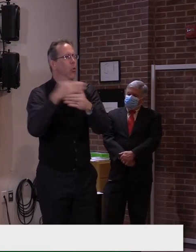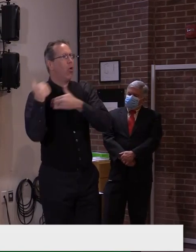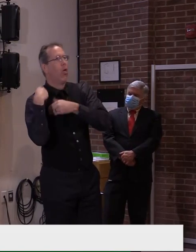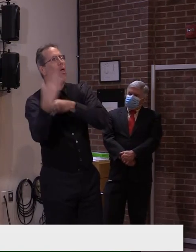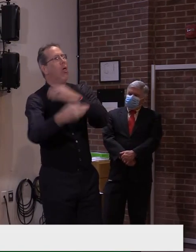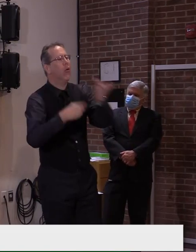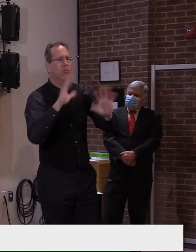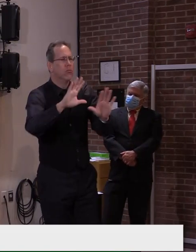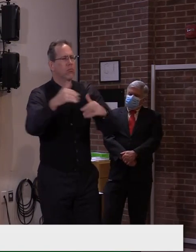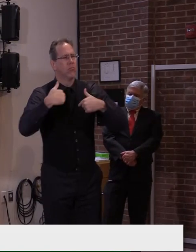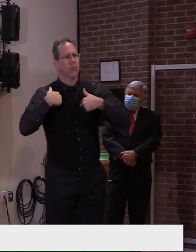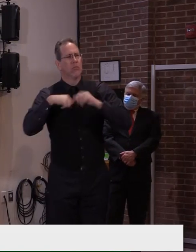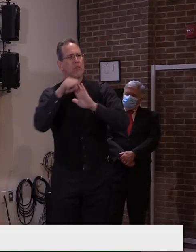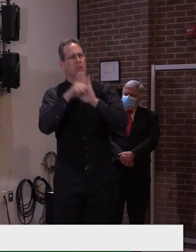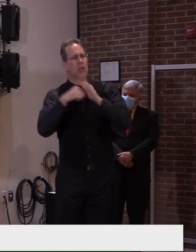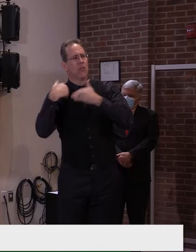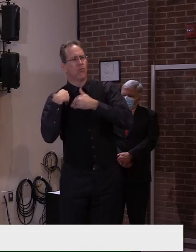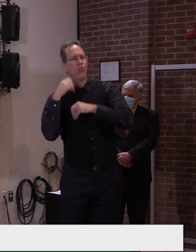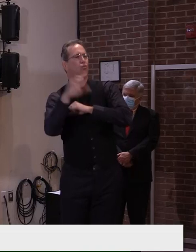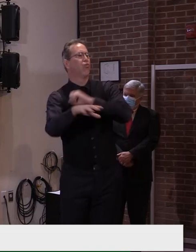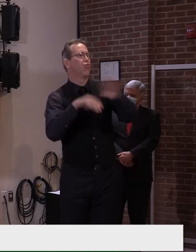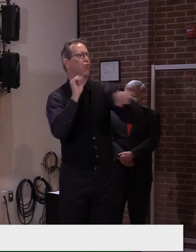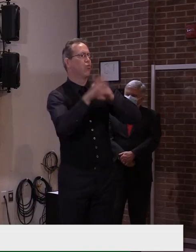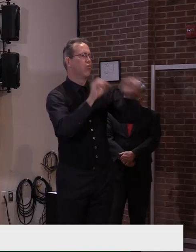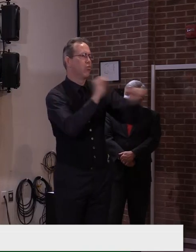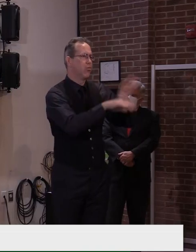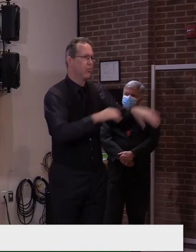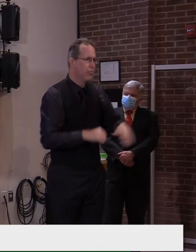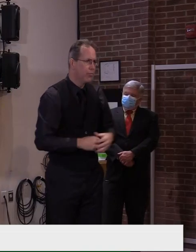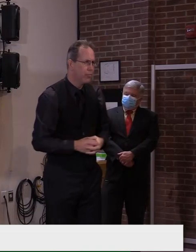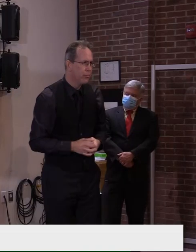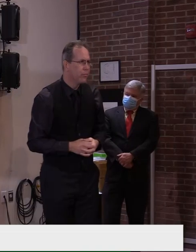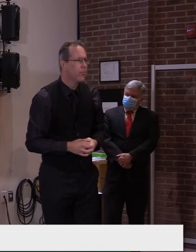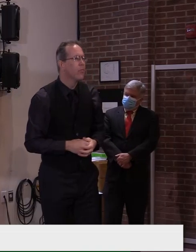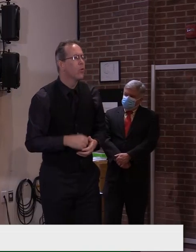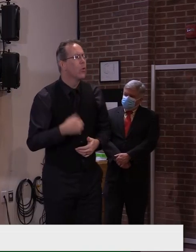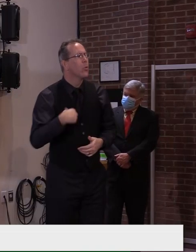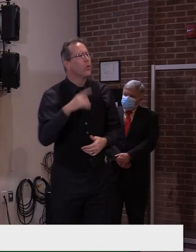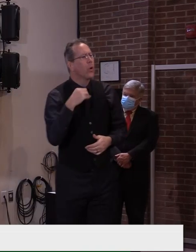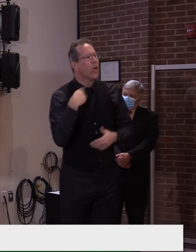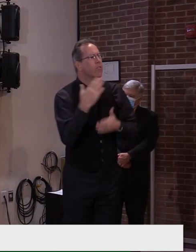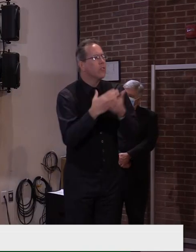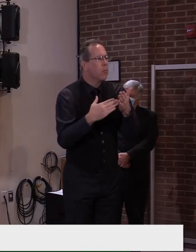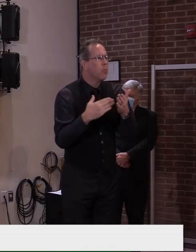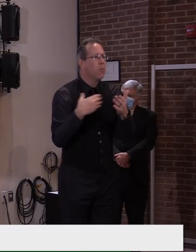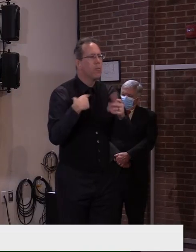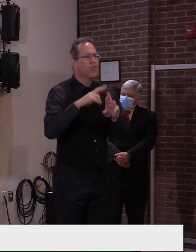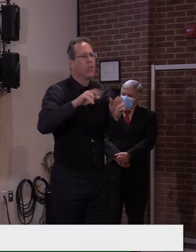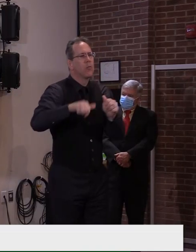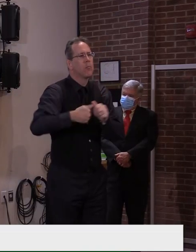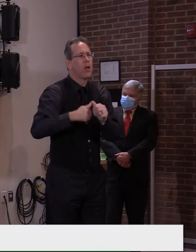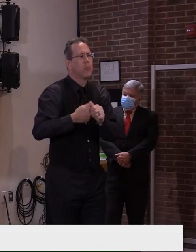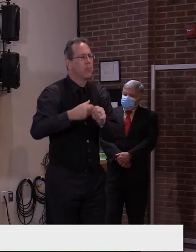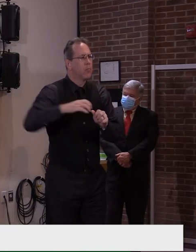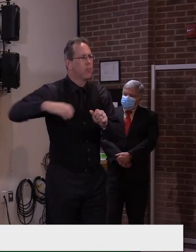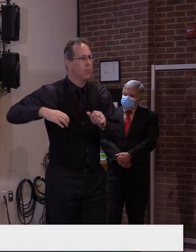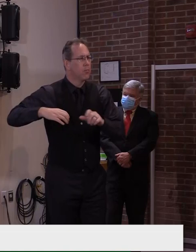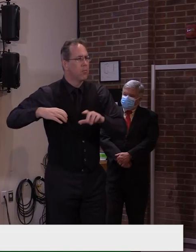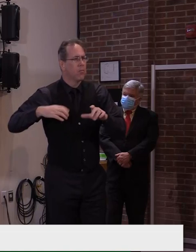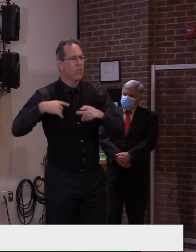right now. We do have a reserve of tests for our Test to Stay that we're going to continue to utilize, because that's